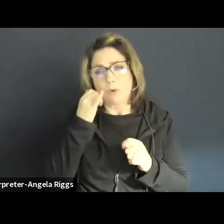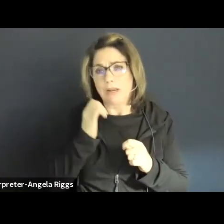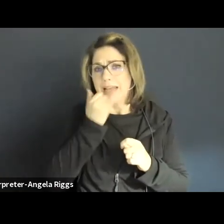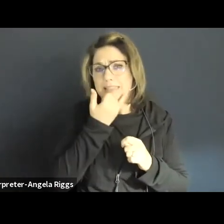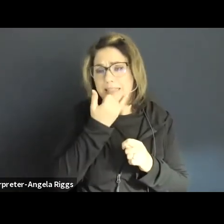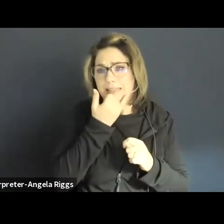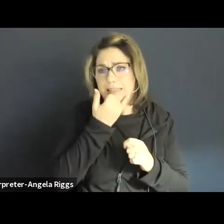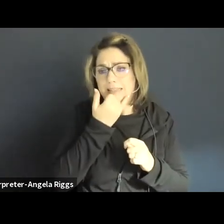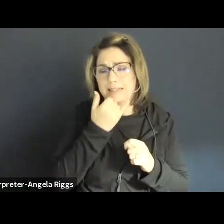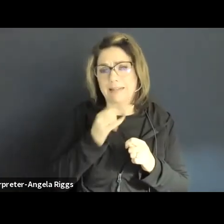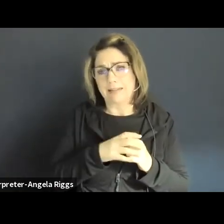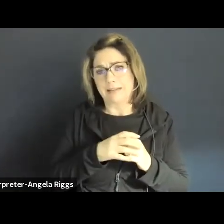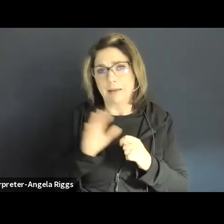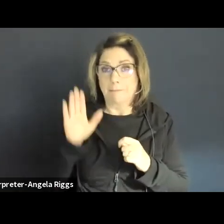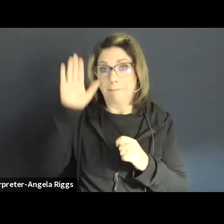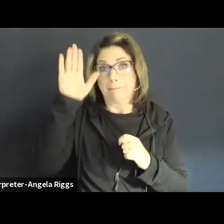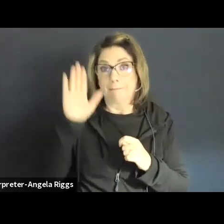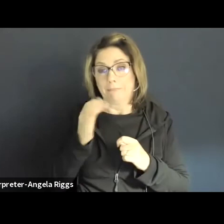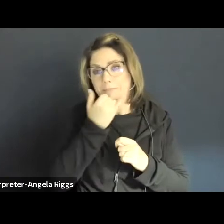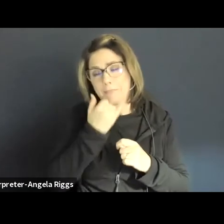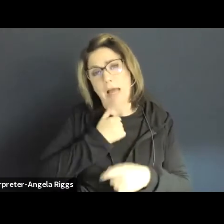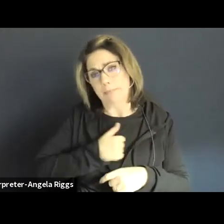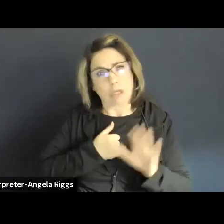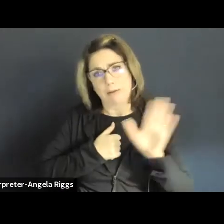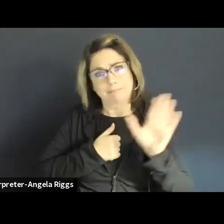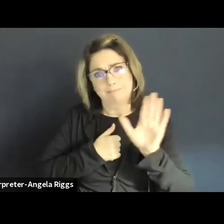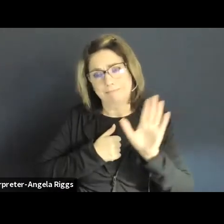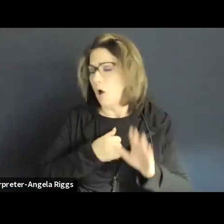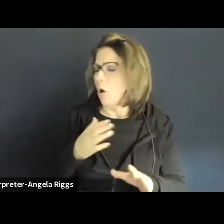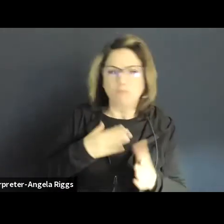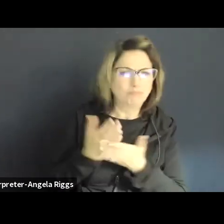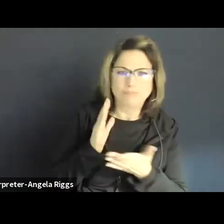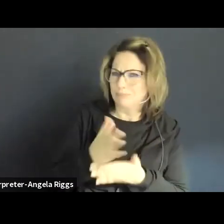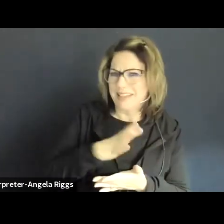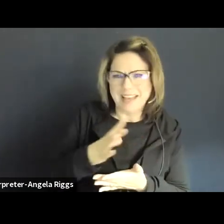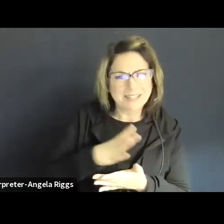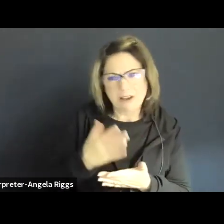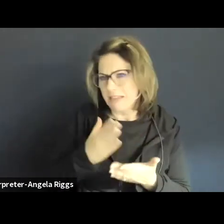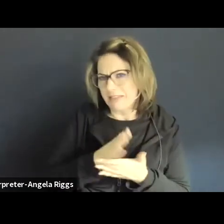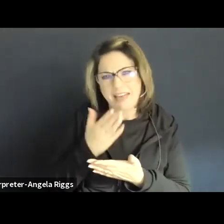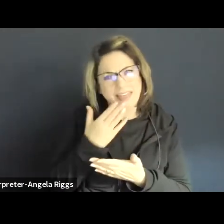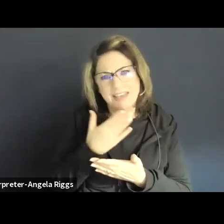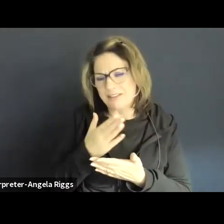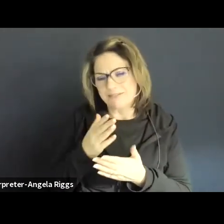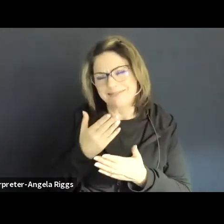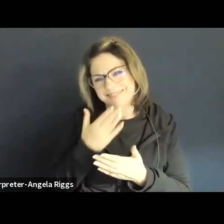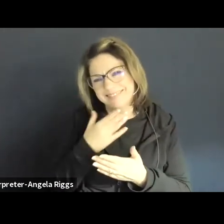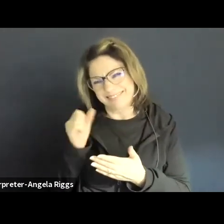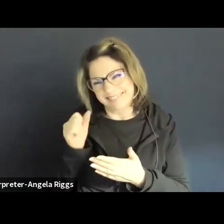the raise your hand key. I do apologize. That's okay. Thank you for joining. Yes,